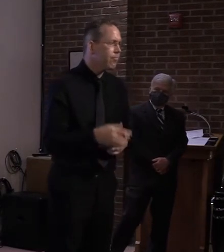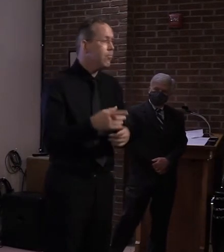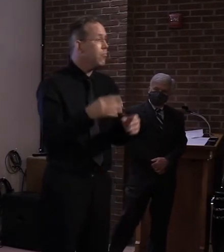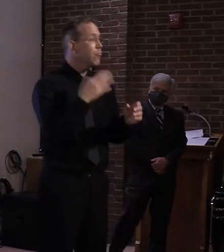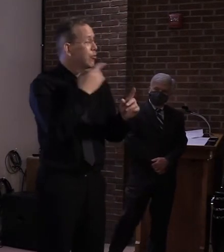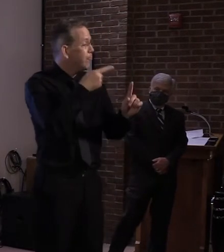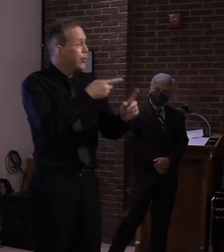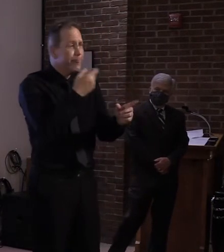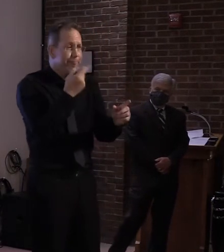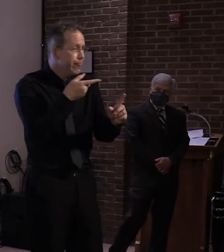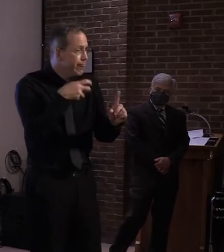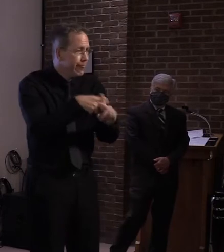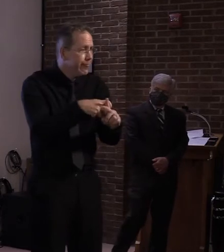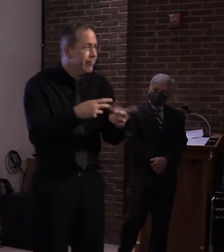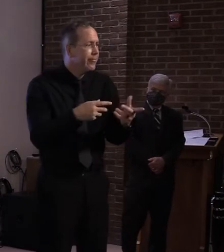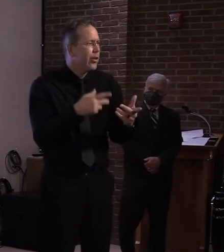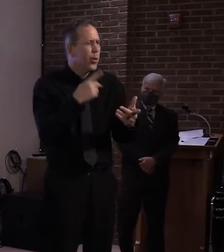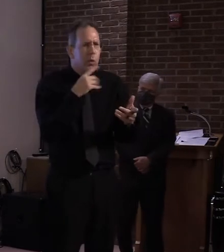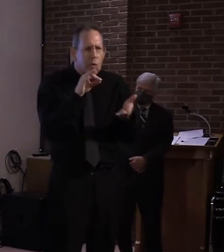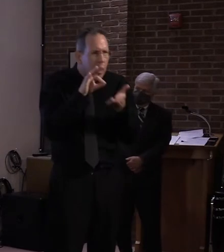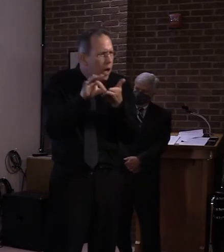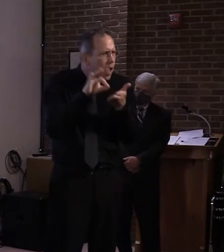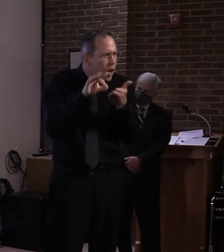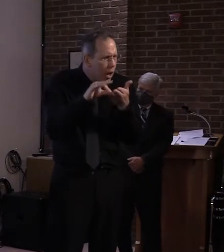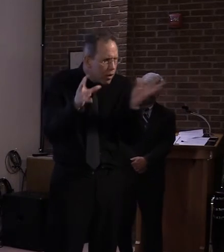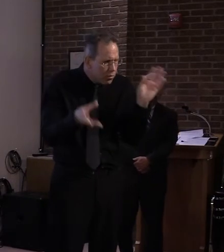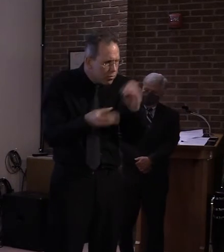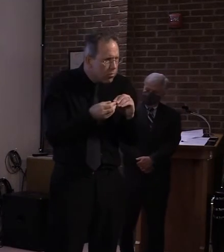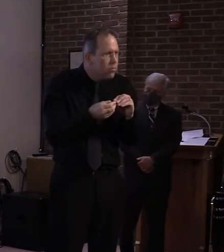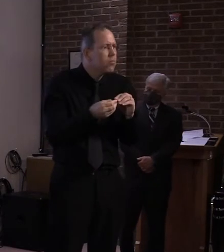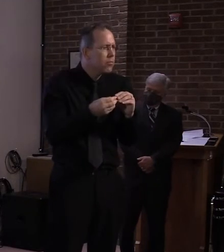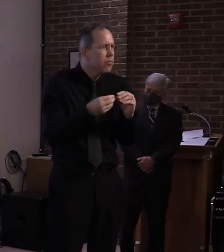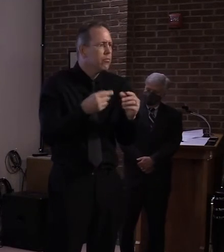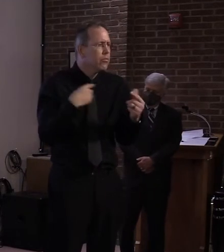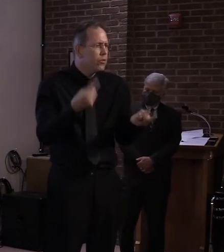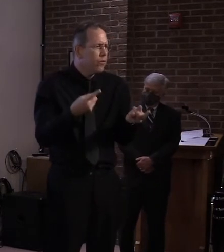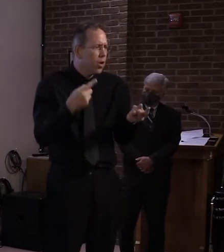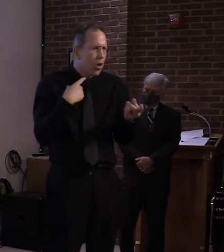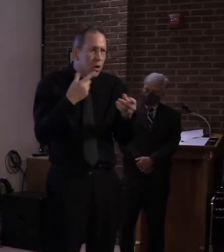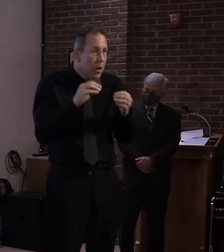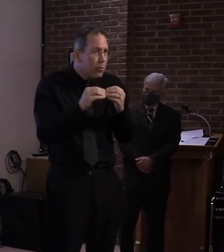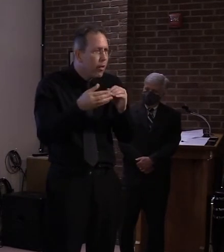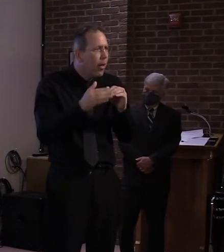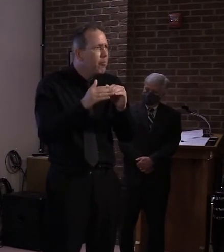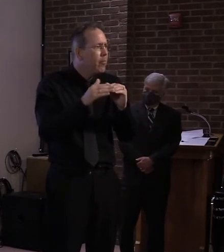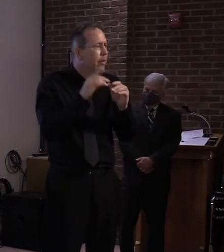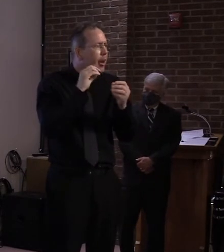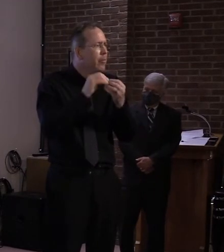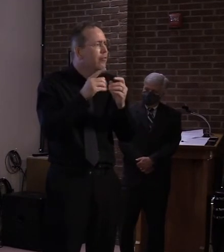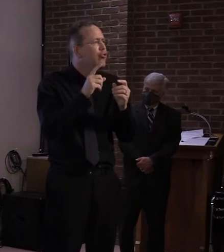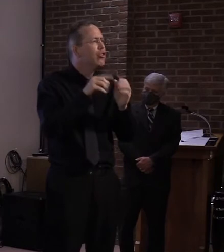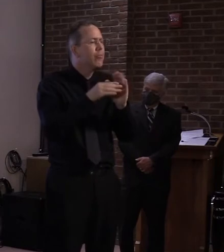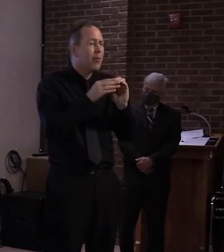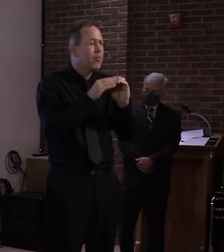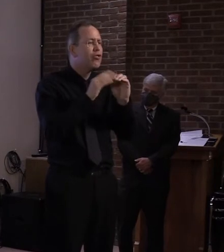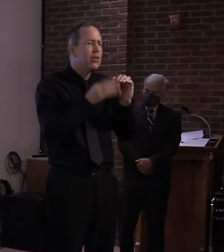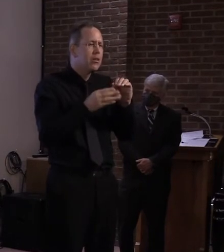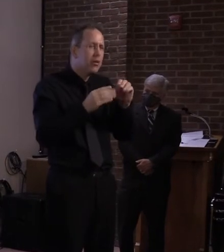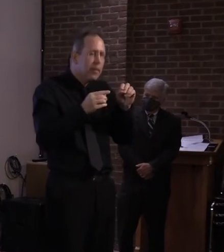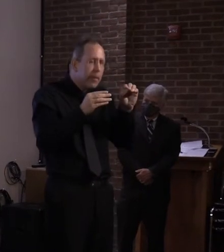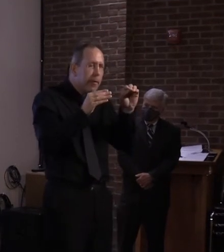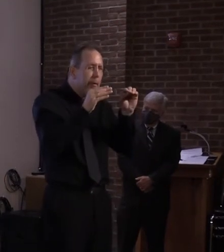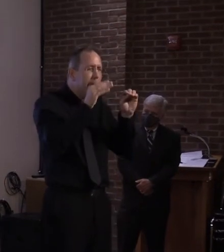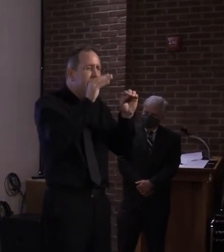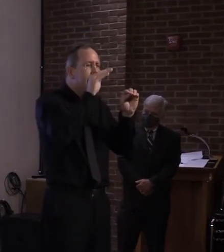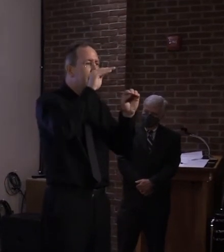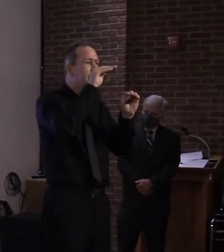positive cases and so forth. But it's just a measure of how do you flatten it out from there. I'll let Dr. Levine try to